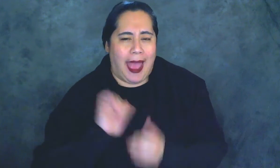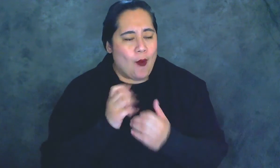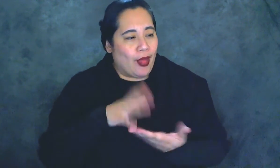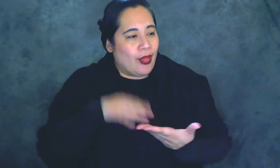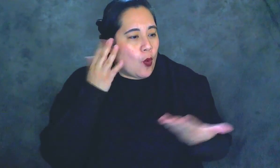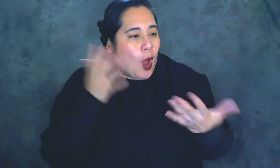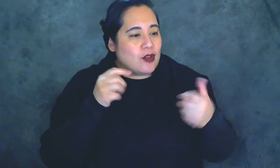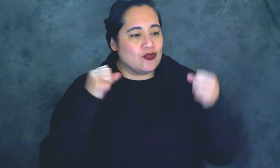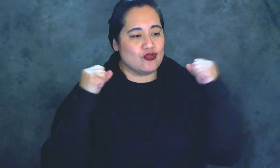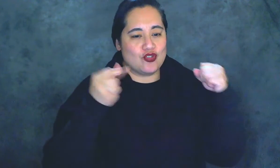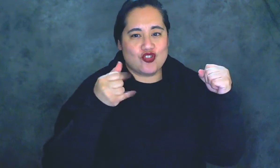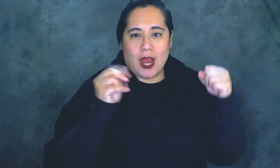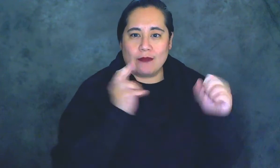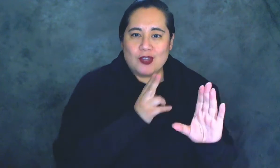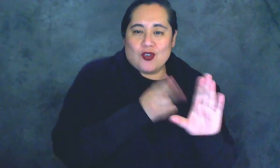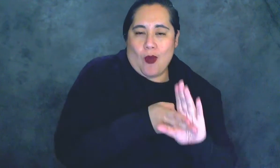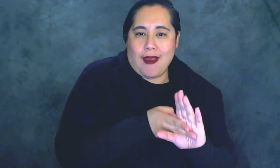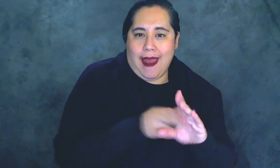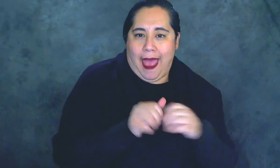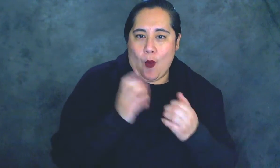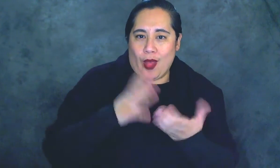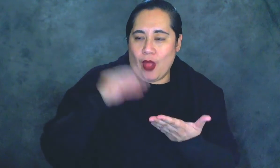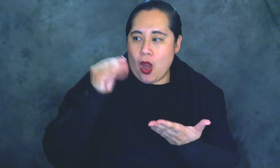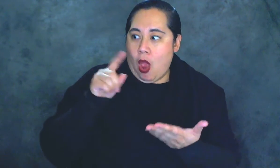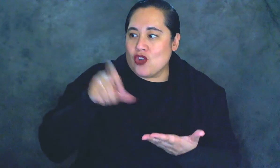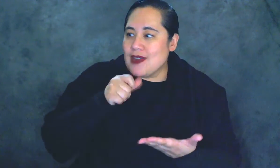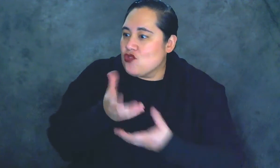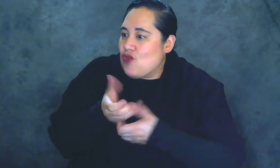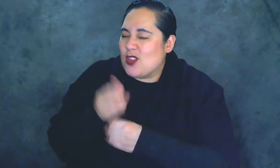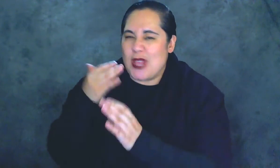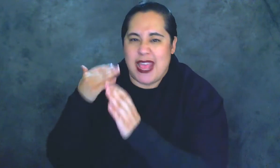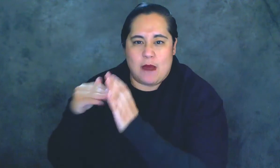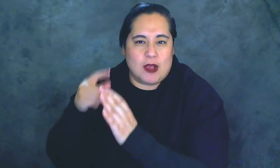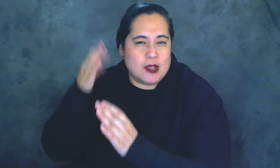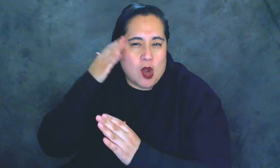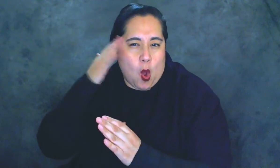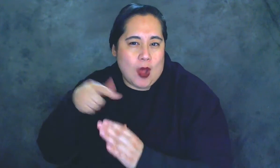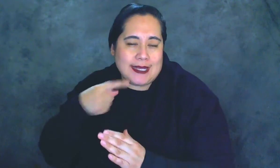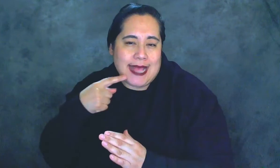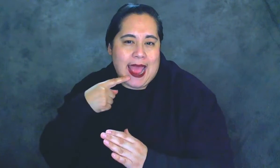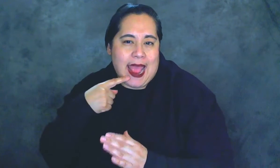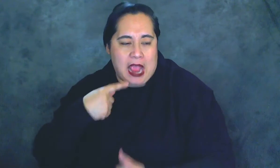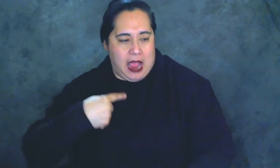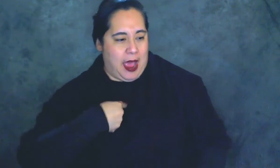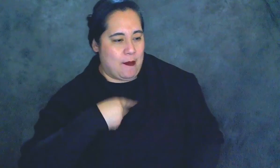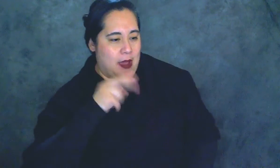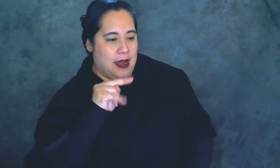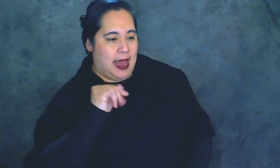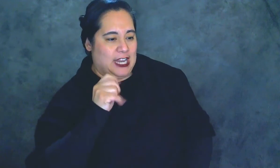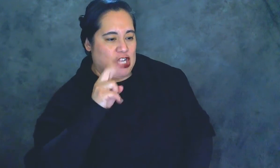learn that you shouldn't trust those emails that say, I'm a Nigerian prince and I